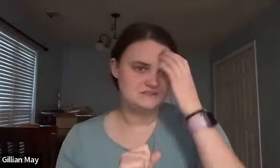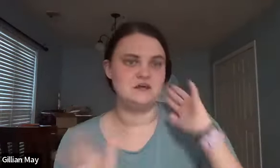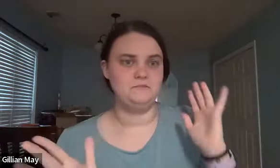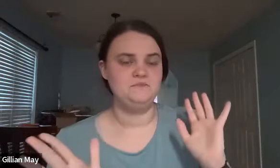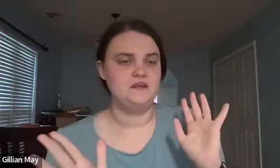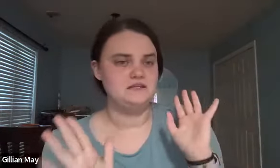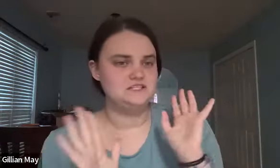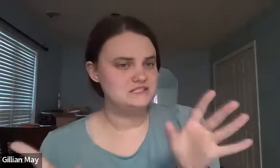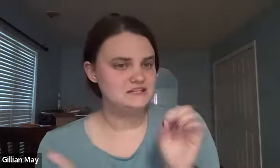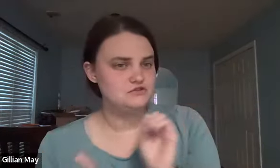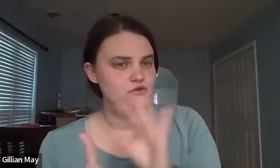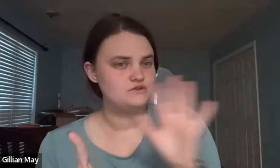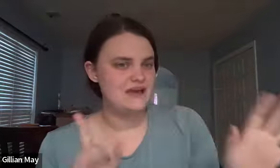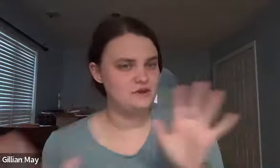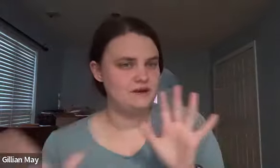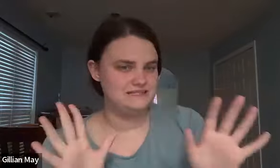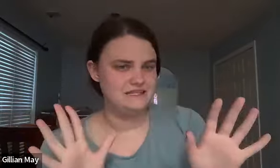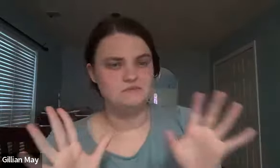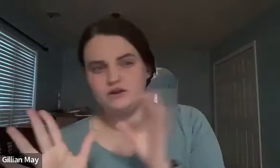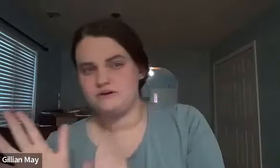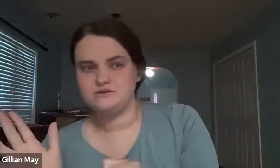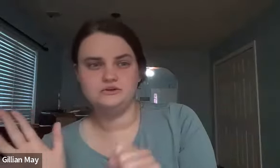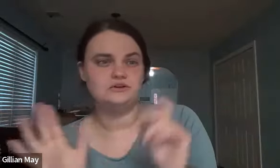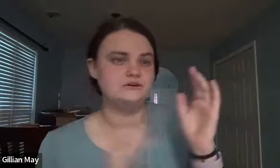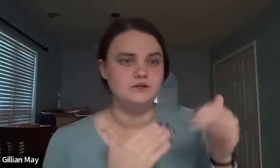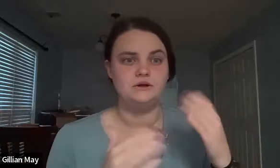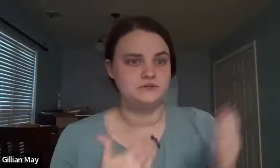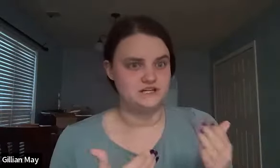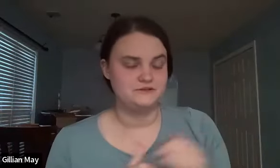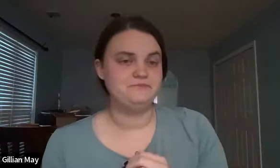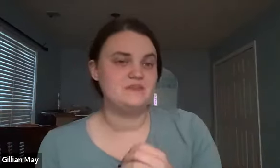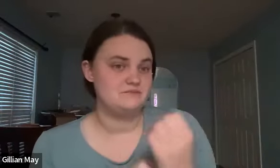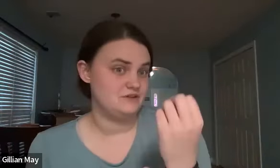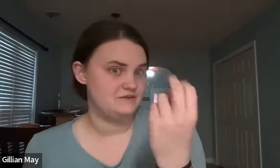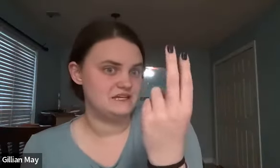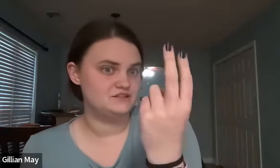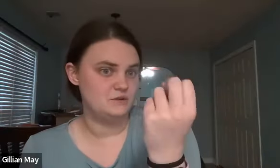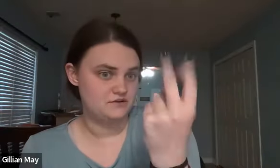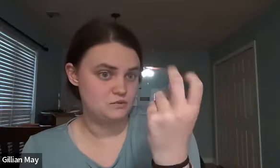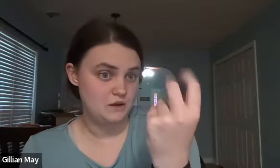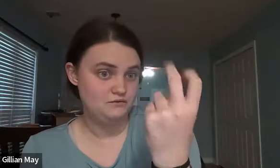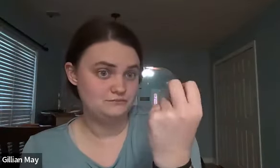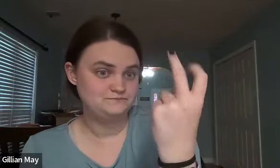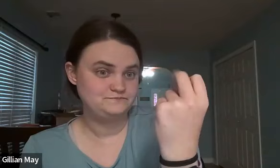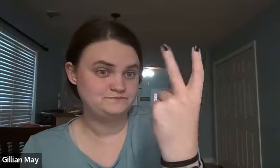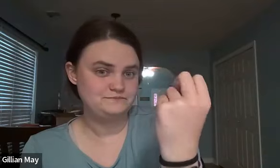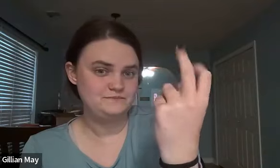So just like to throw those out there when I see them, like, oh, it's older, newer, whichever. Like I was saying, so we have our 12.